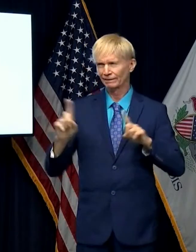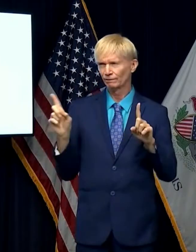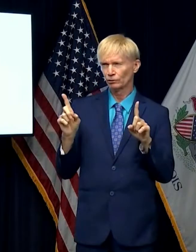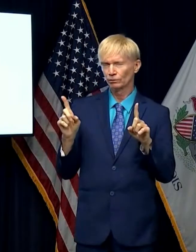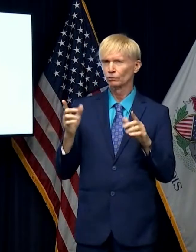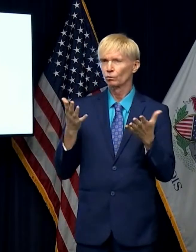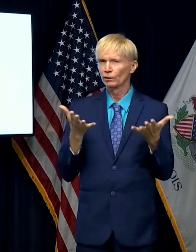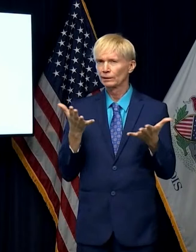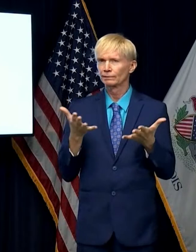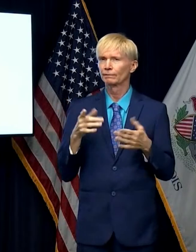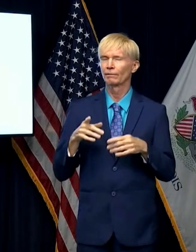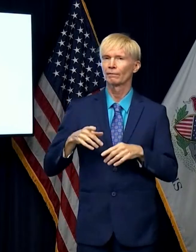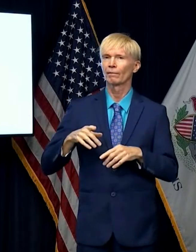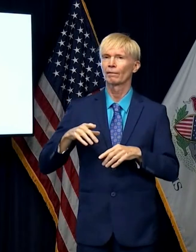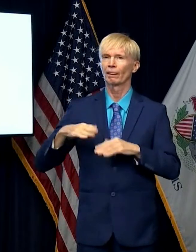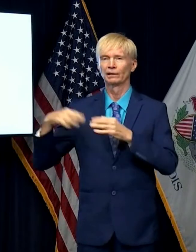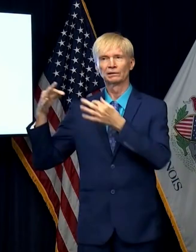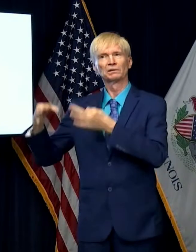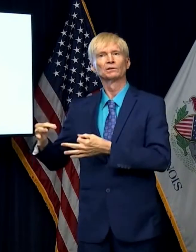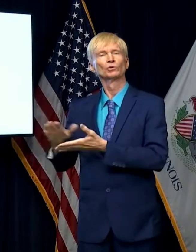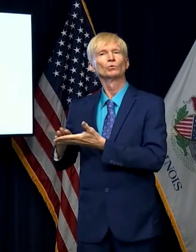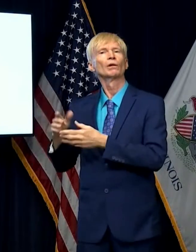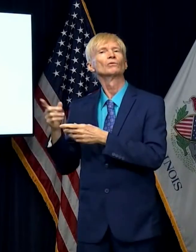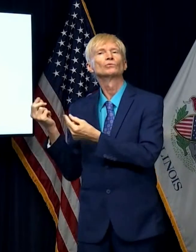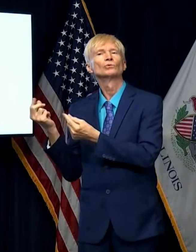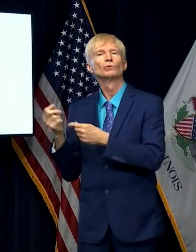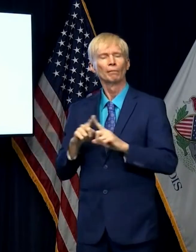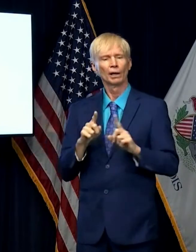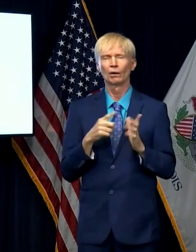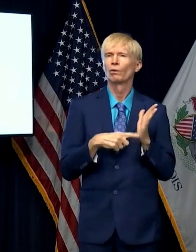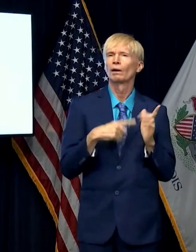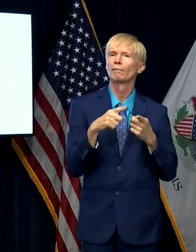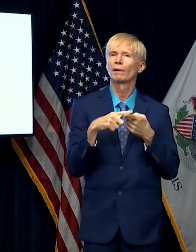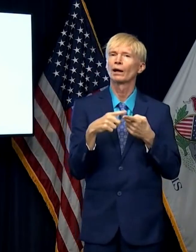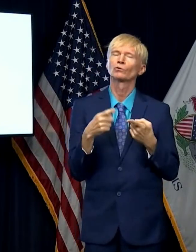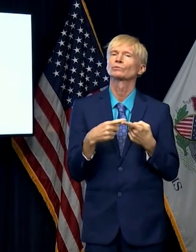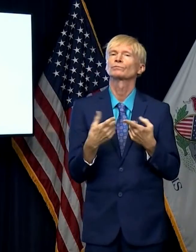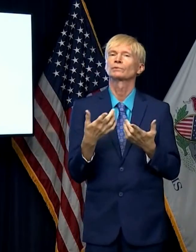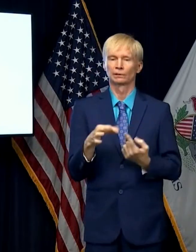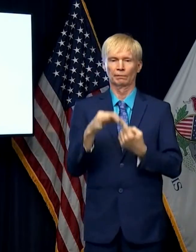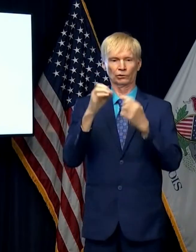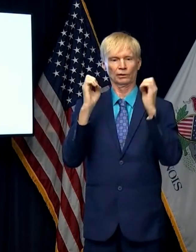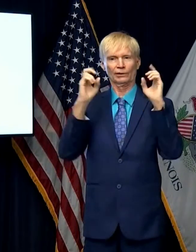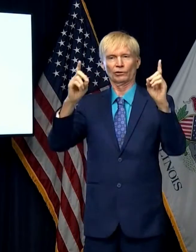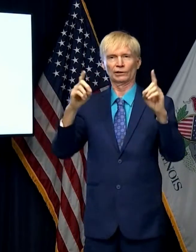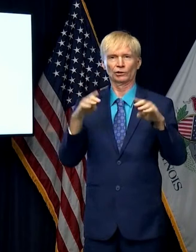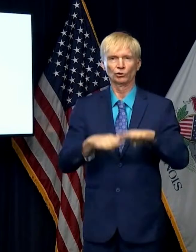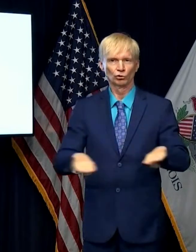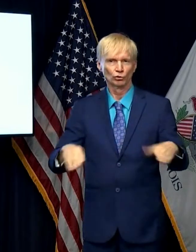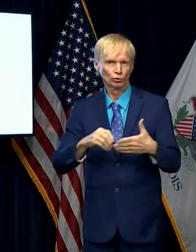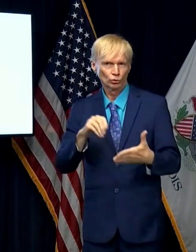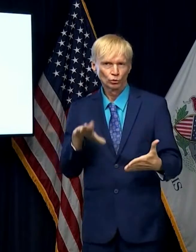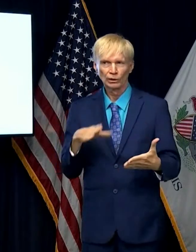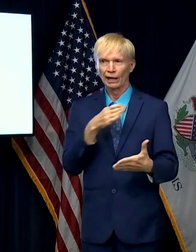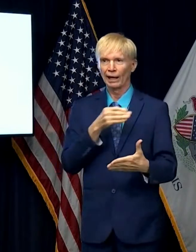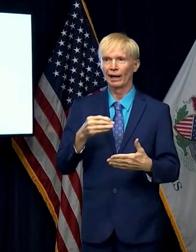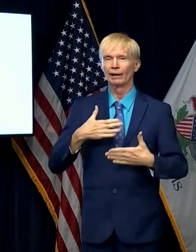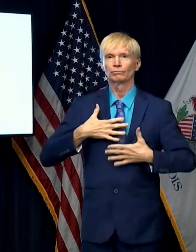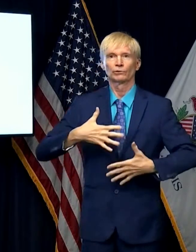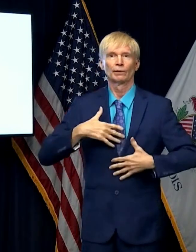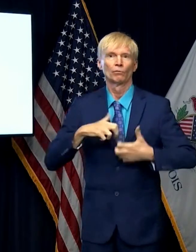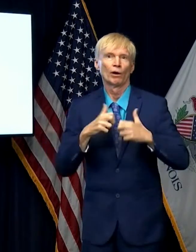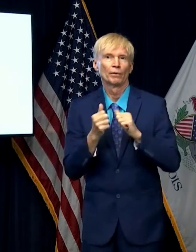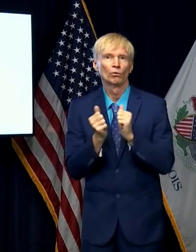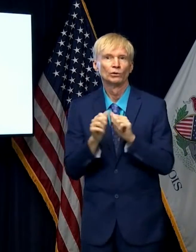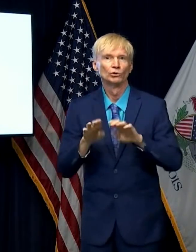And what happens with the special education kids and the kids with respiratory problems? I mean, what's going to happen to them? We have